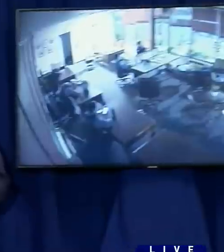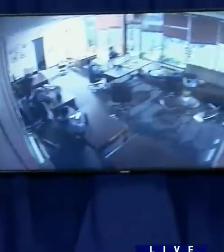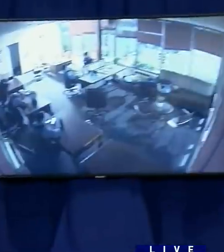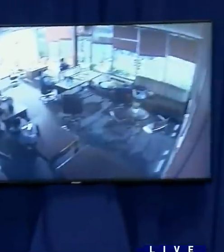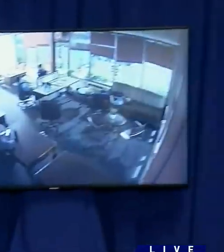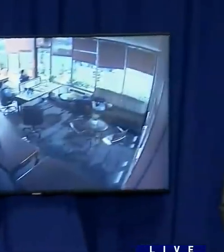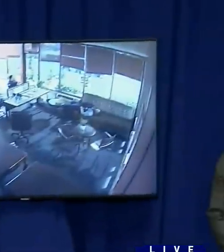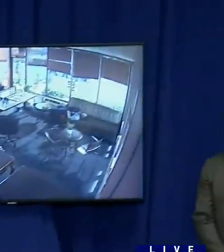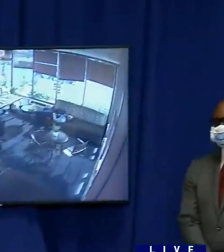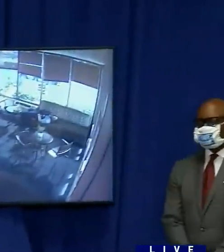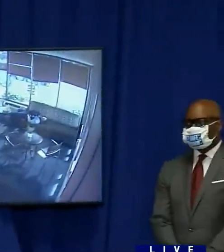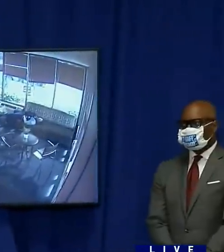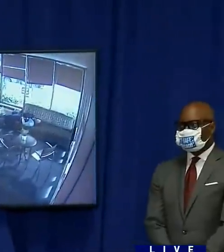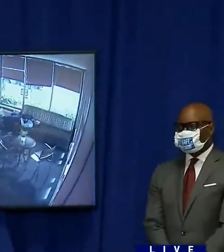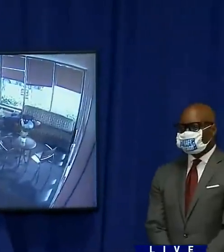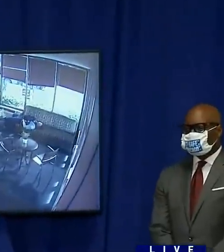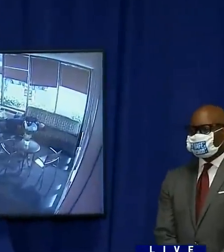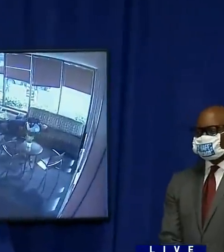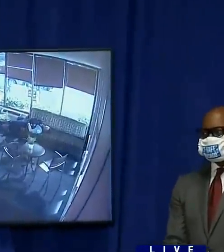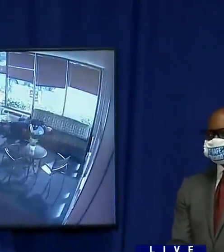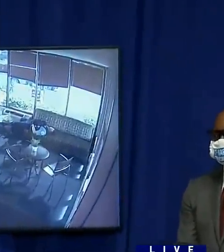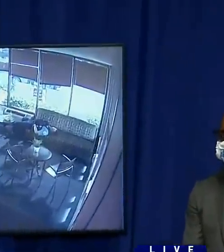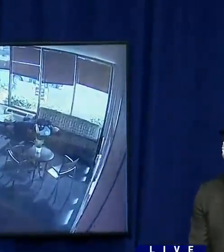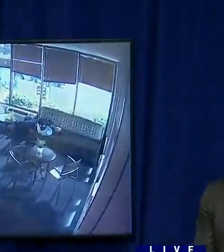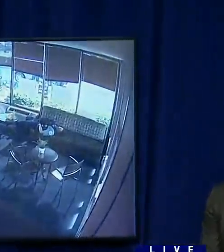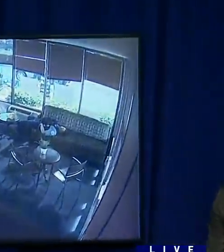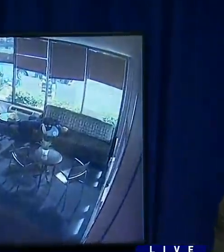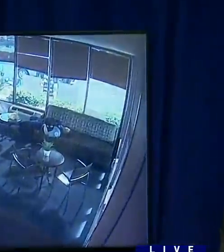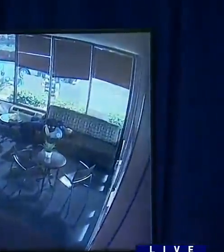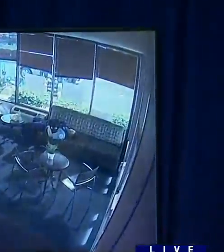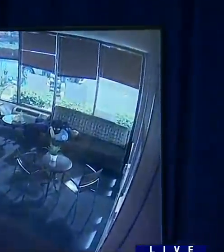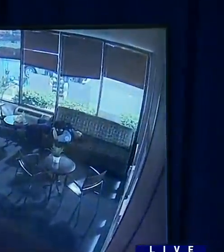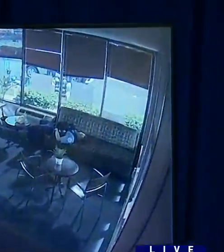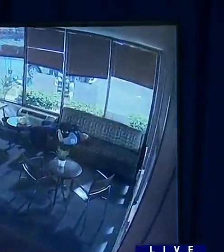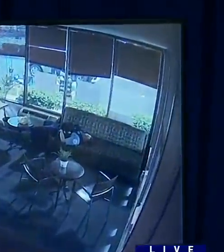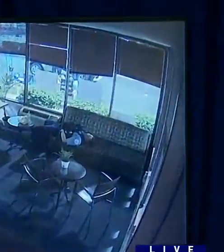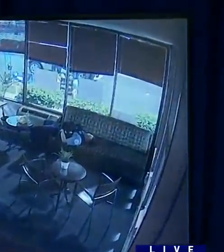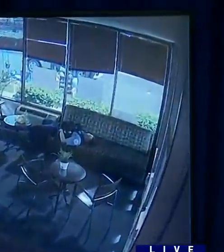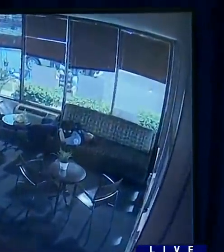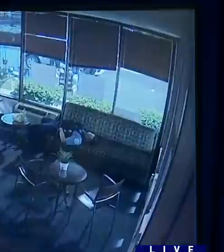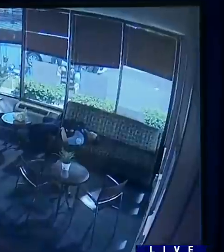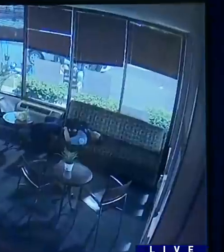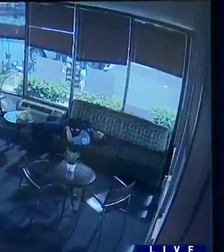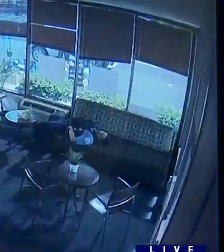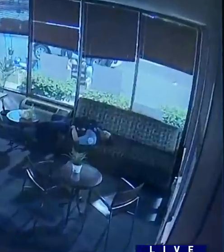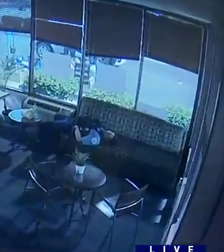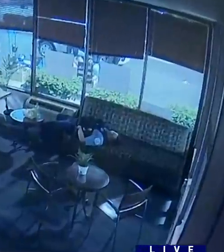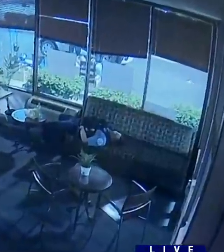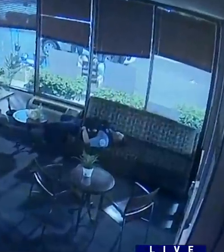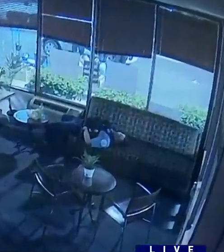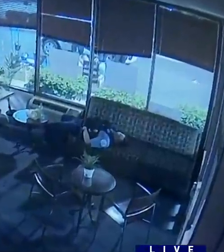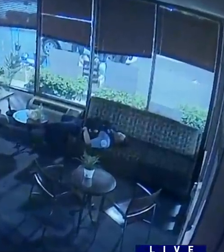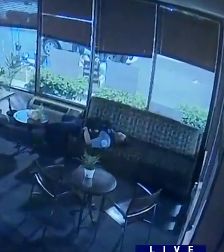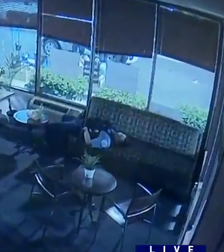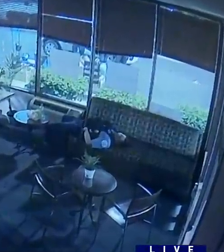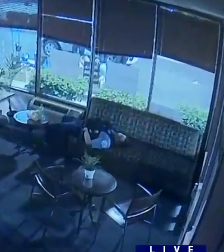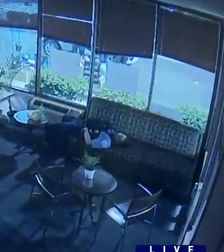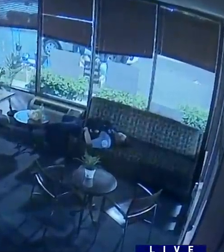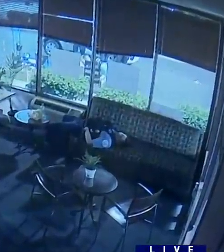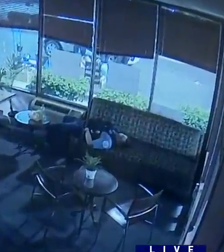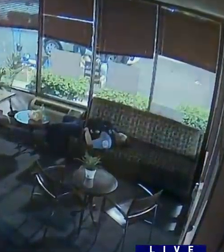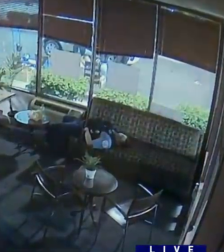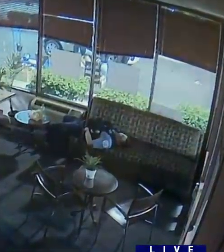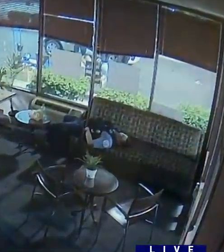all police officers with a broad brush. That would be wrong. And I spent a lot of time, and a lot of time